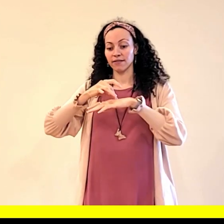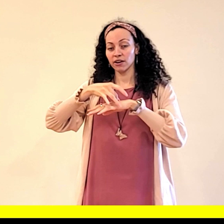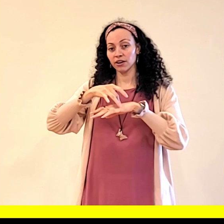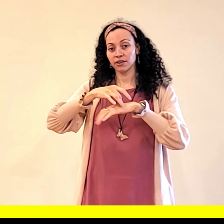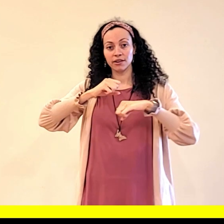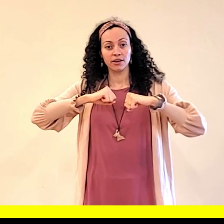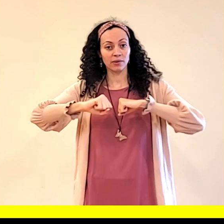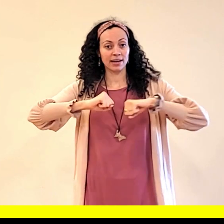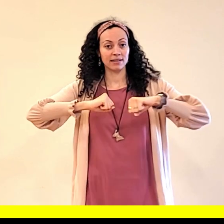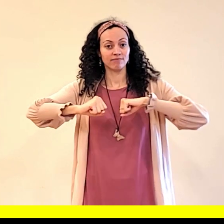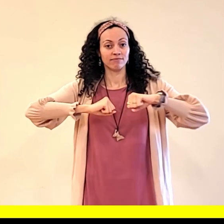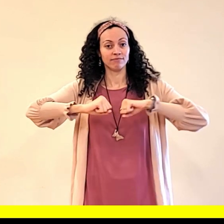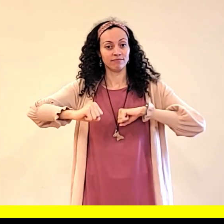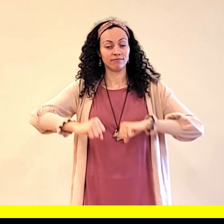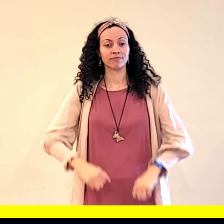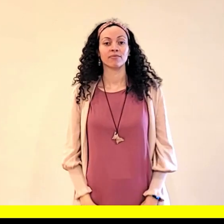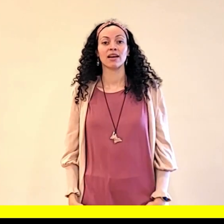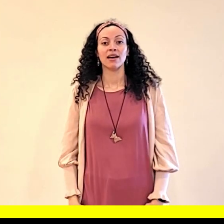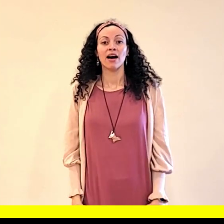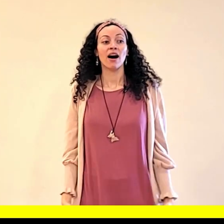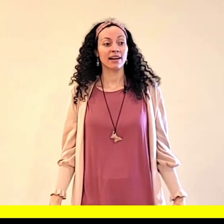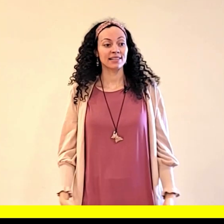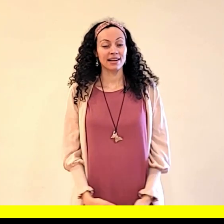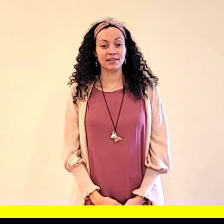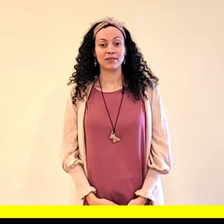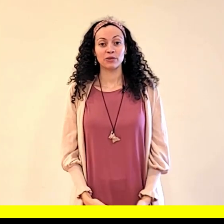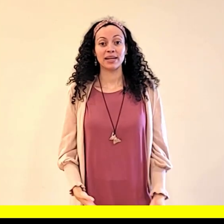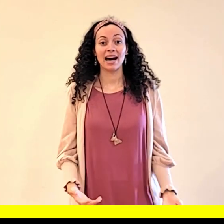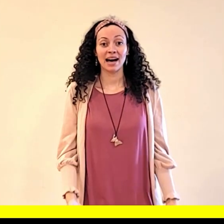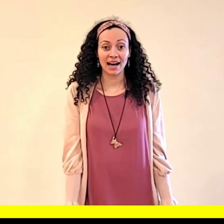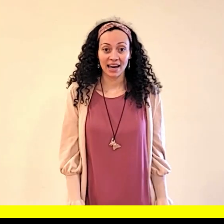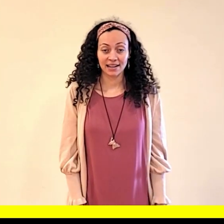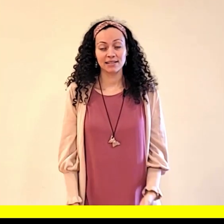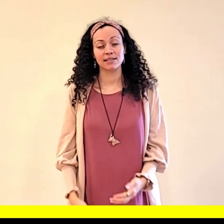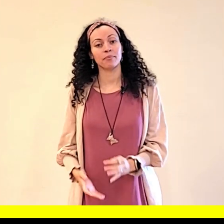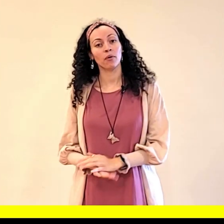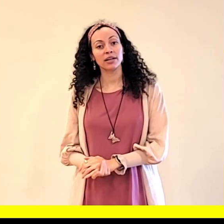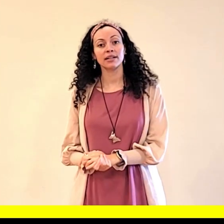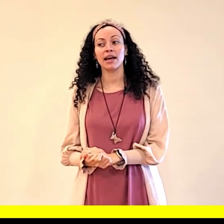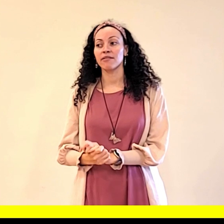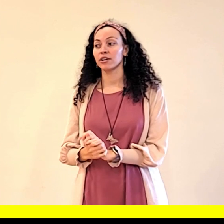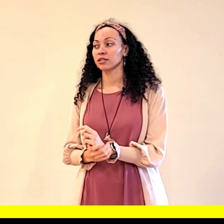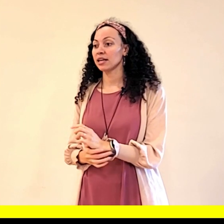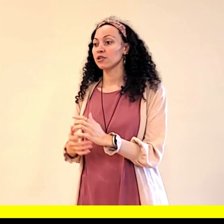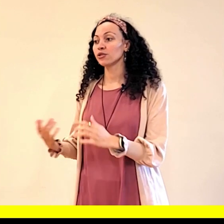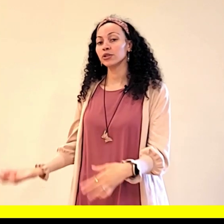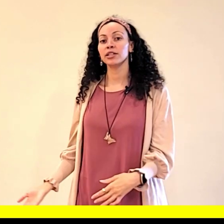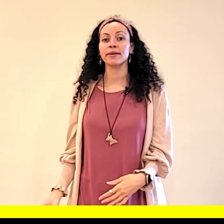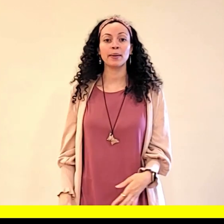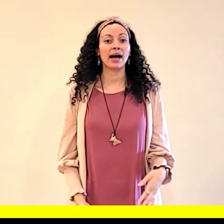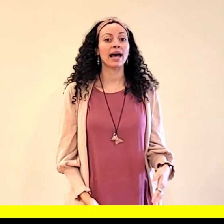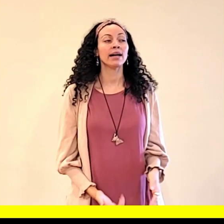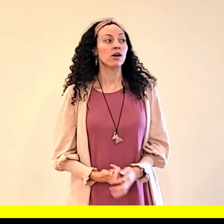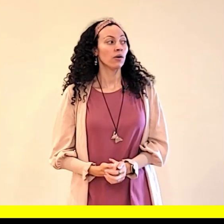so we're going to have earth, quake. Our next sign is going to be hide. This is important if there's an